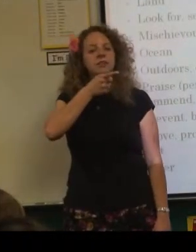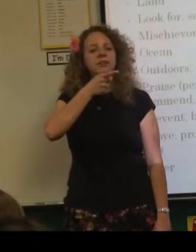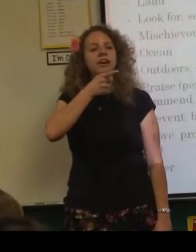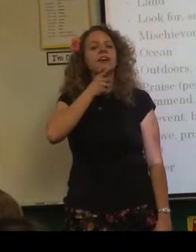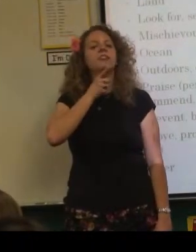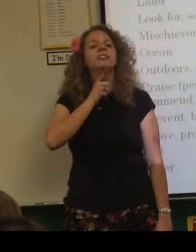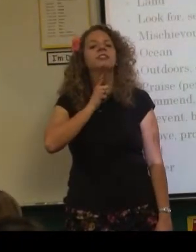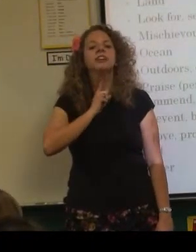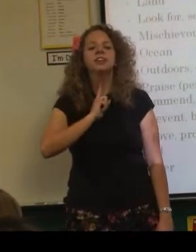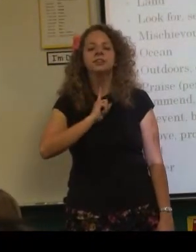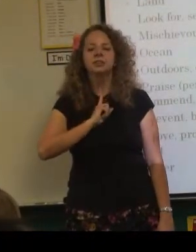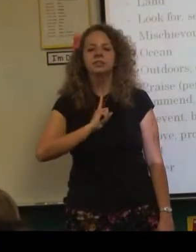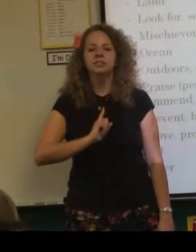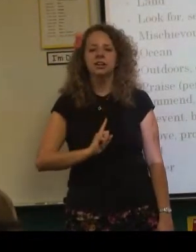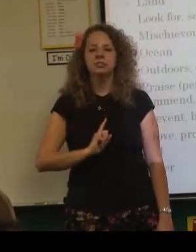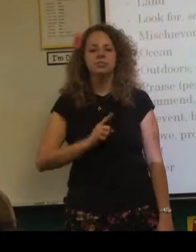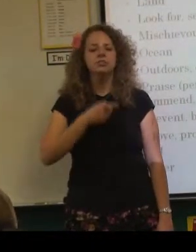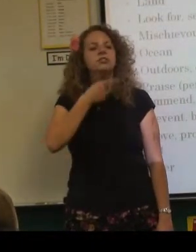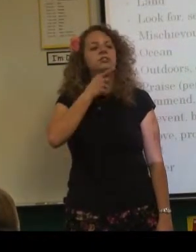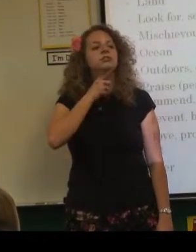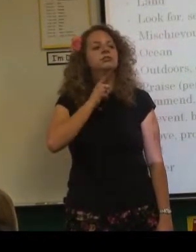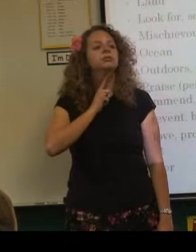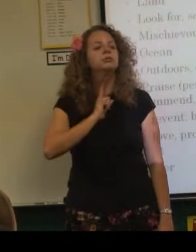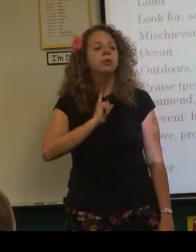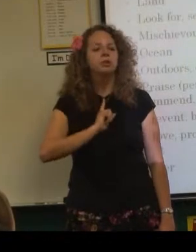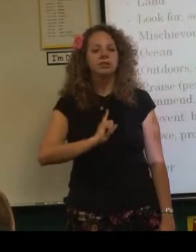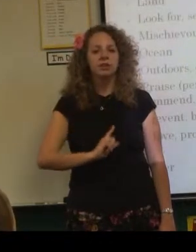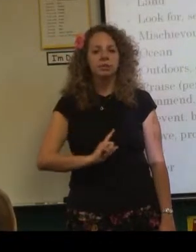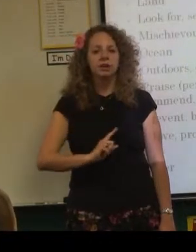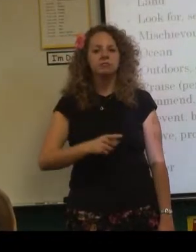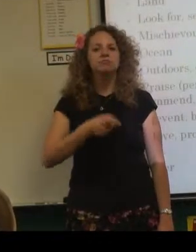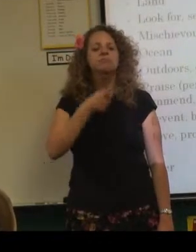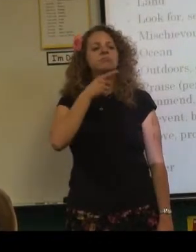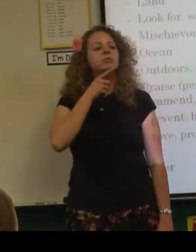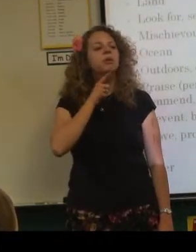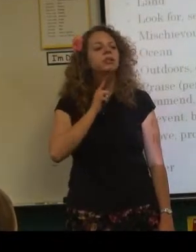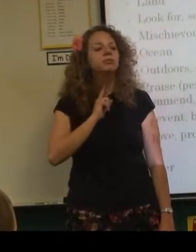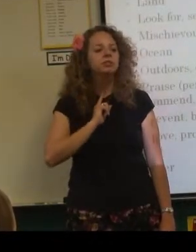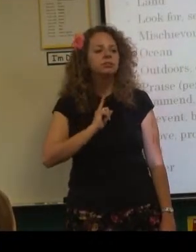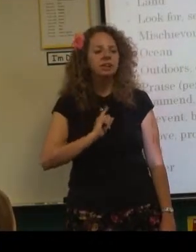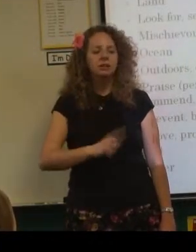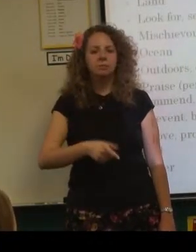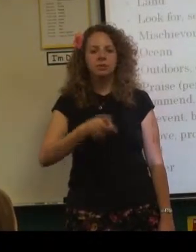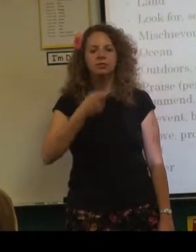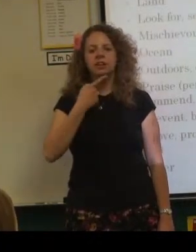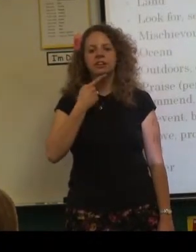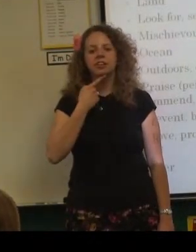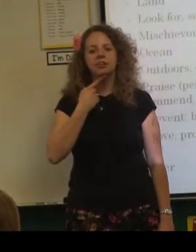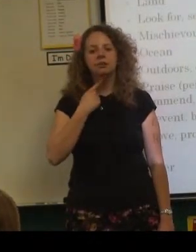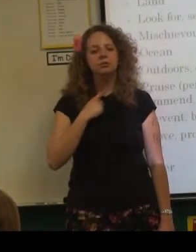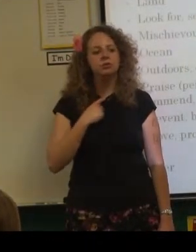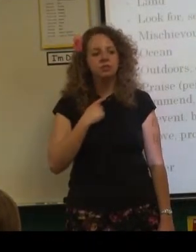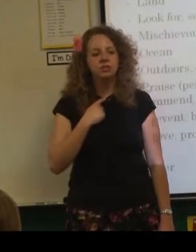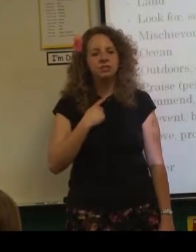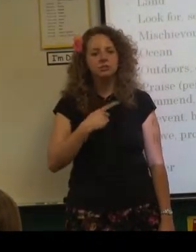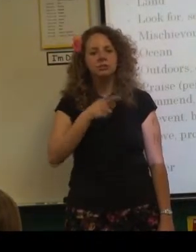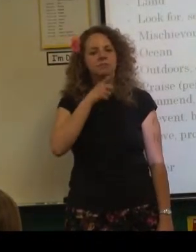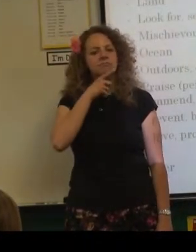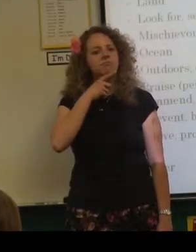going out and then going down. So you swallowed it that way. Swallowed. But they're very like close. If you did this one,